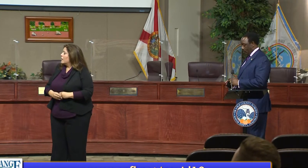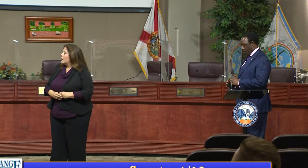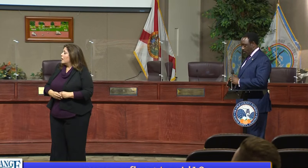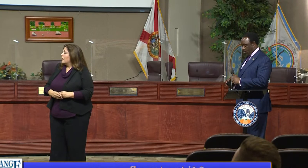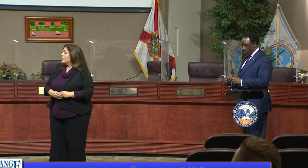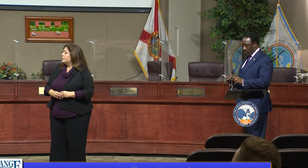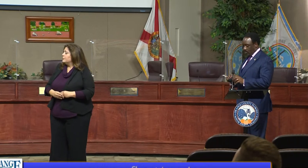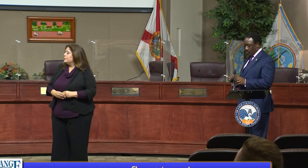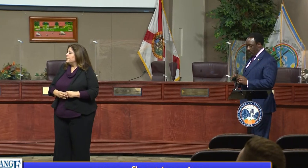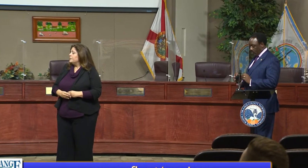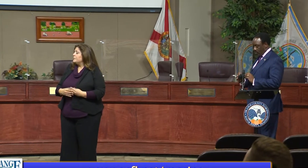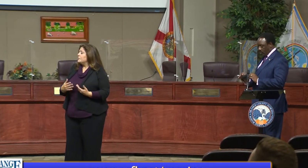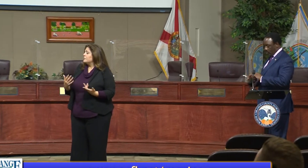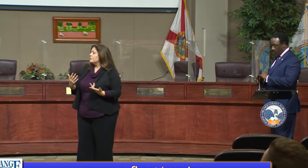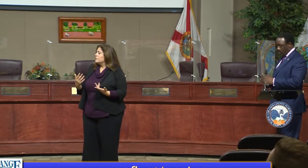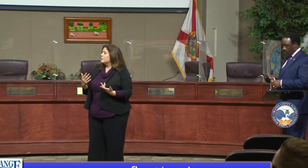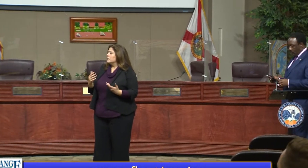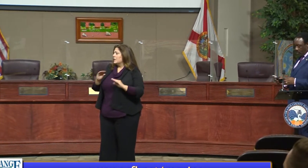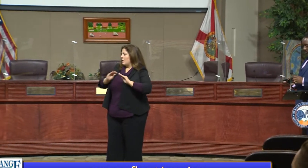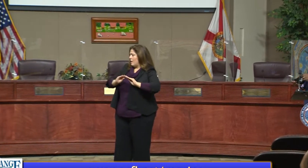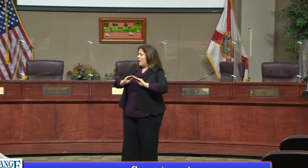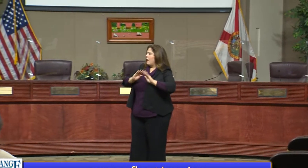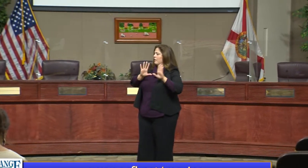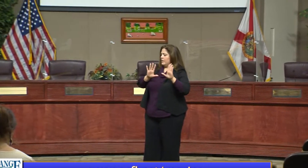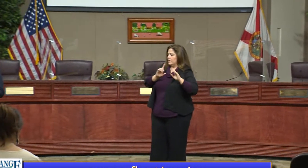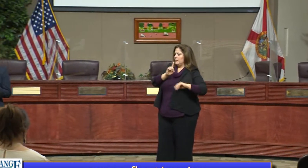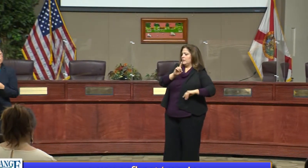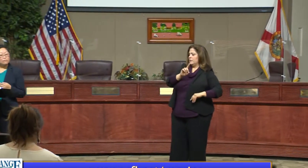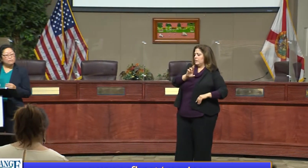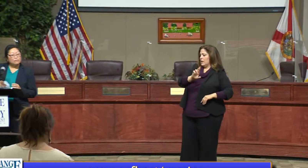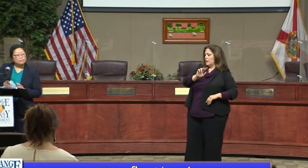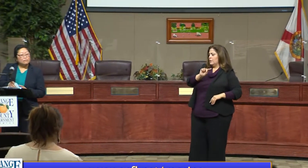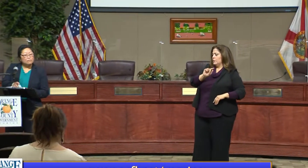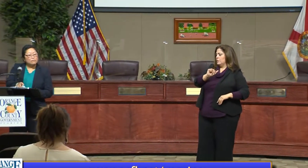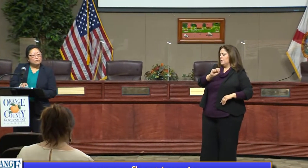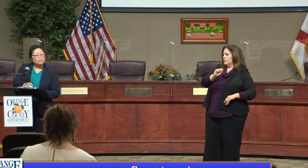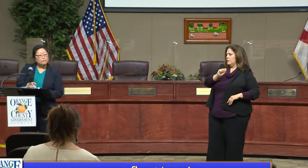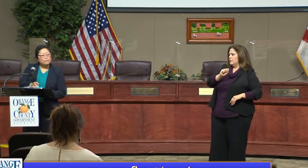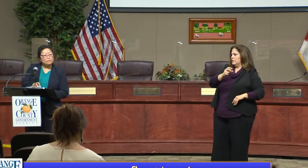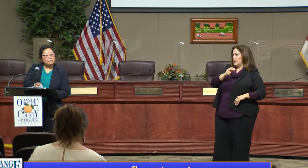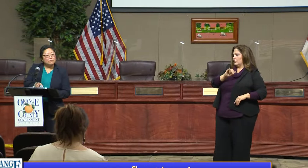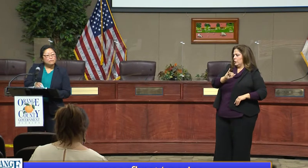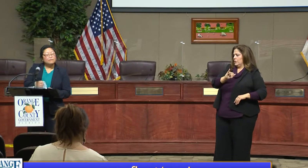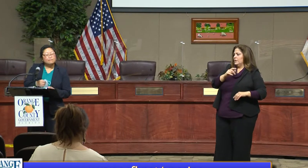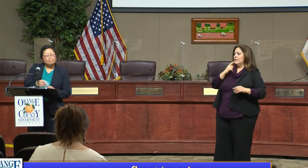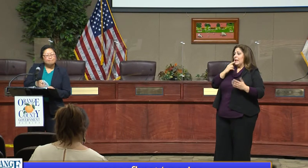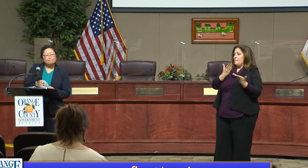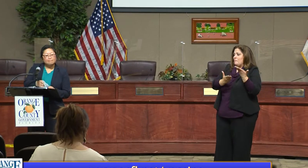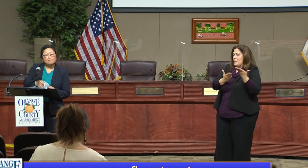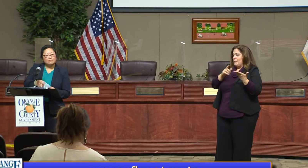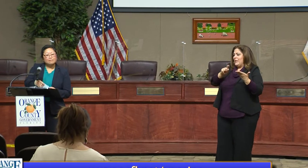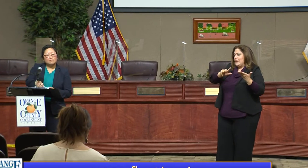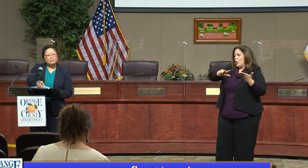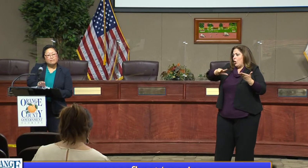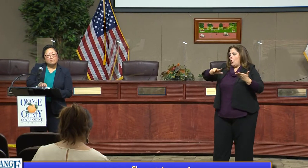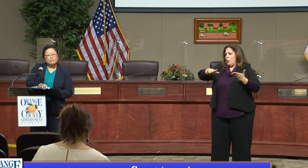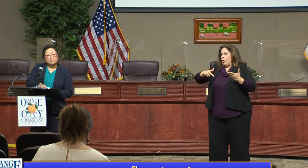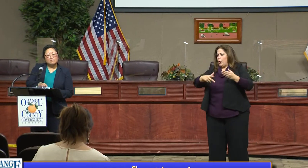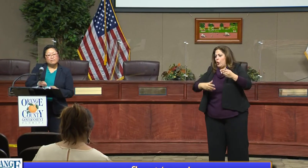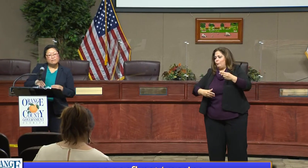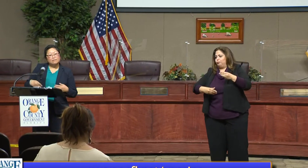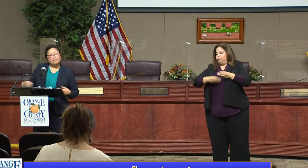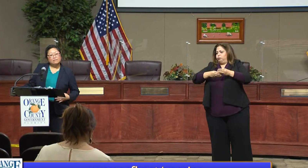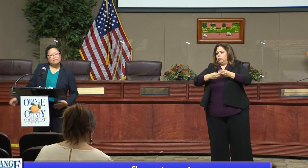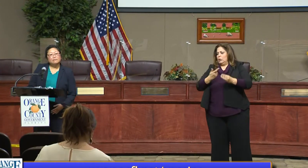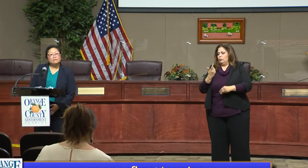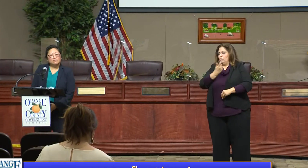on, obviously Dr. Fauci had been talking about the eventual need for booster shots. So just wanted to get your